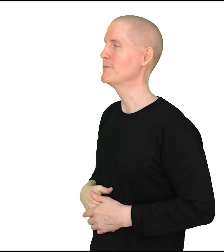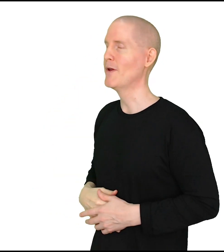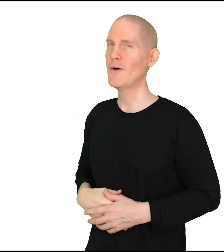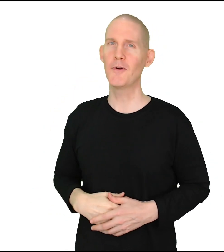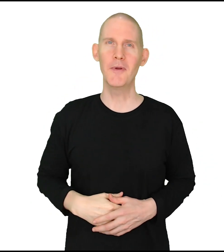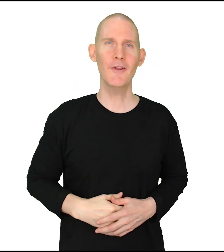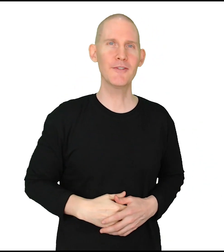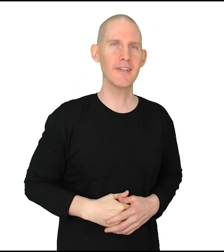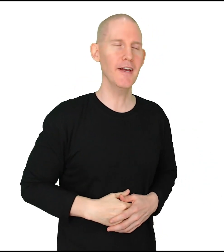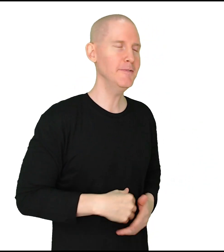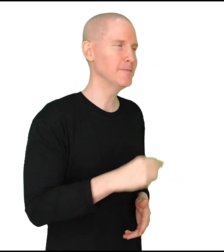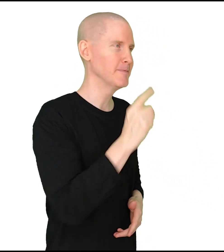From the other side,